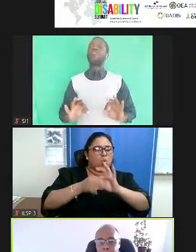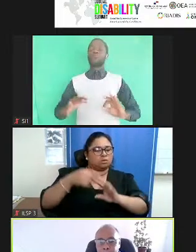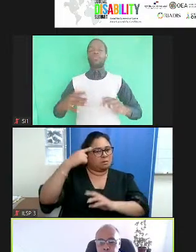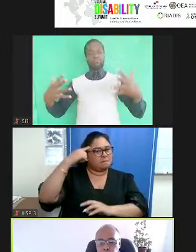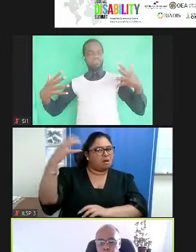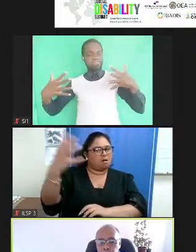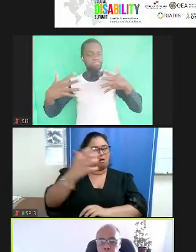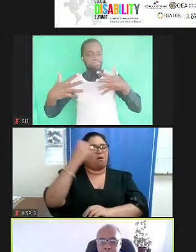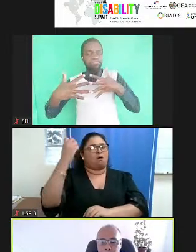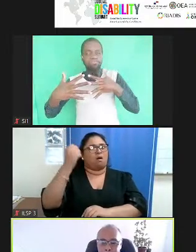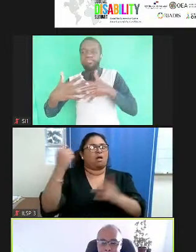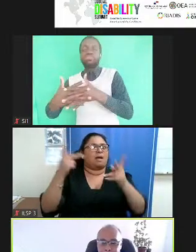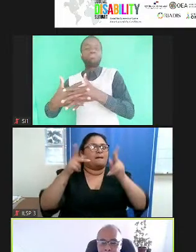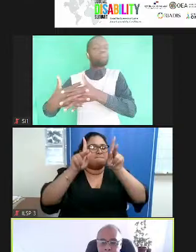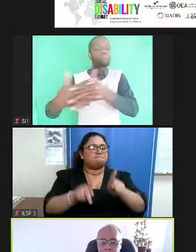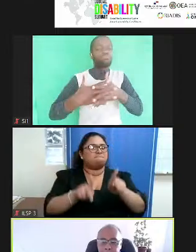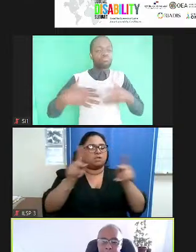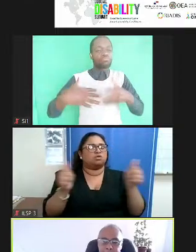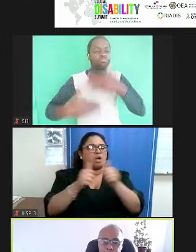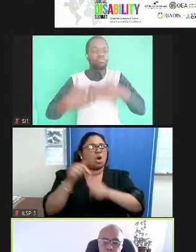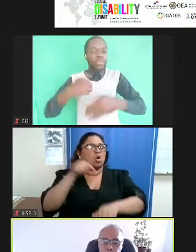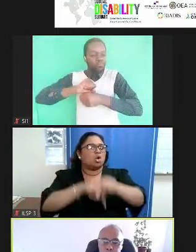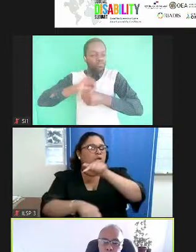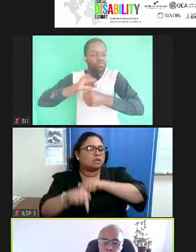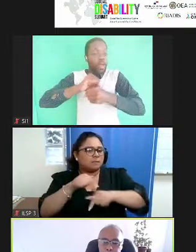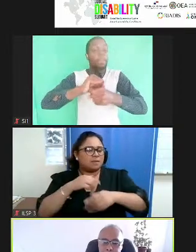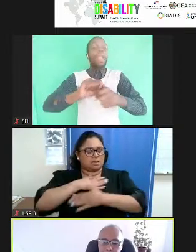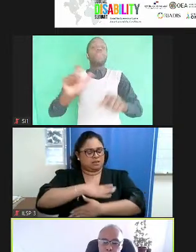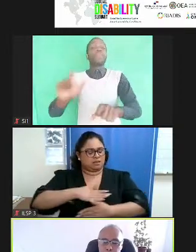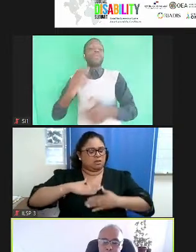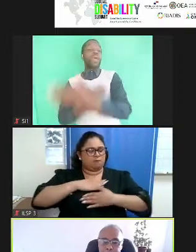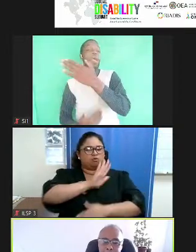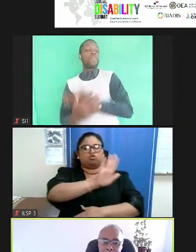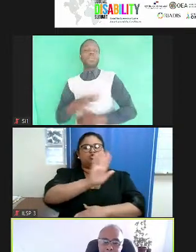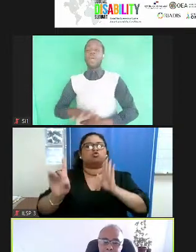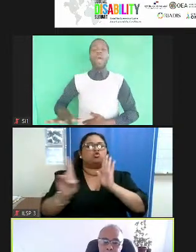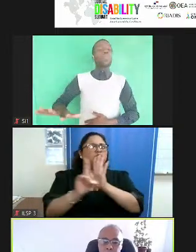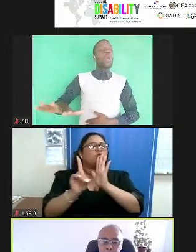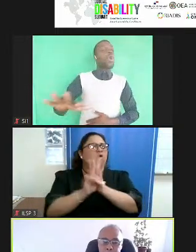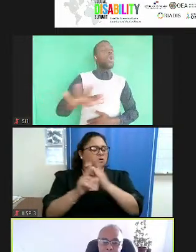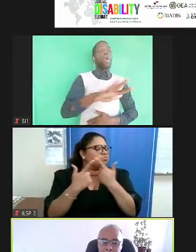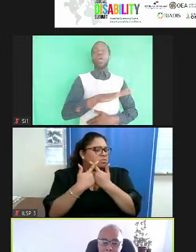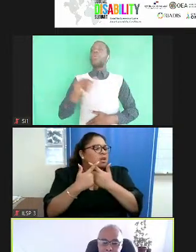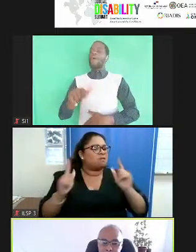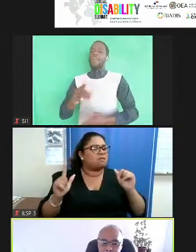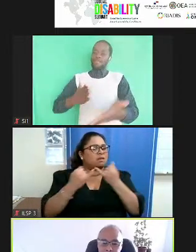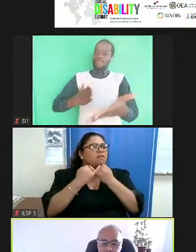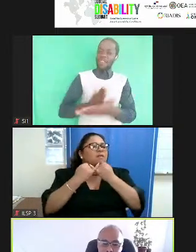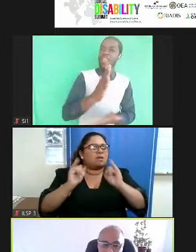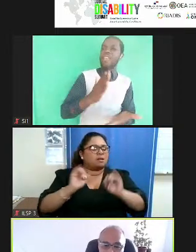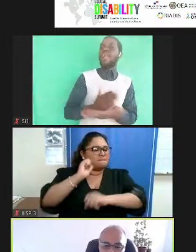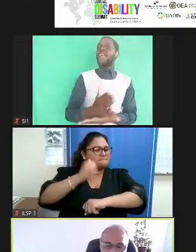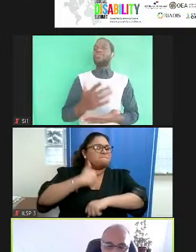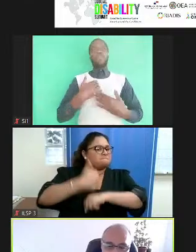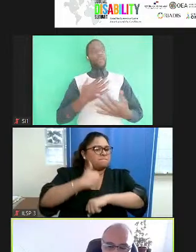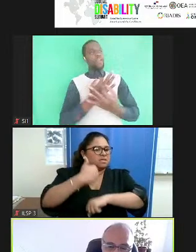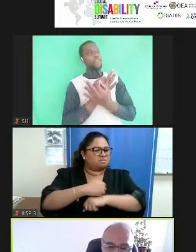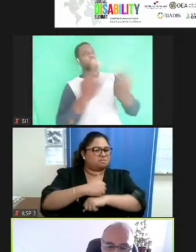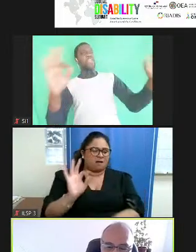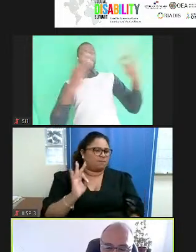an articulated manner to warranty that all persons with disabilities will enjoy their